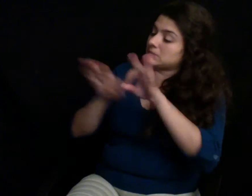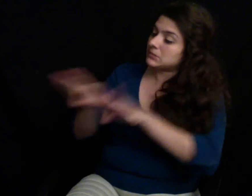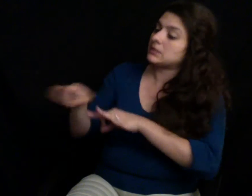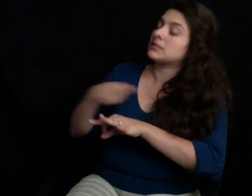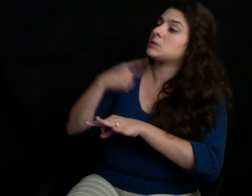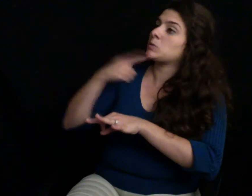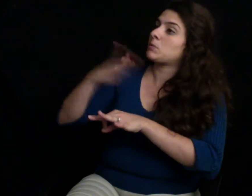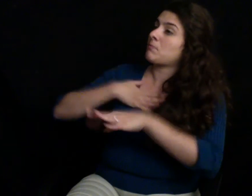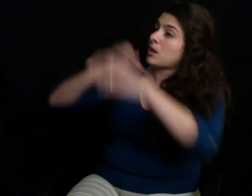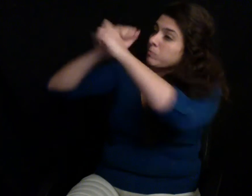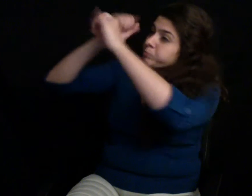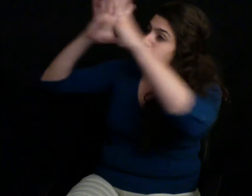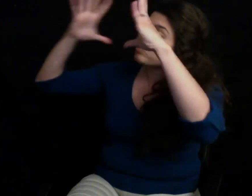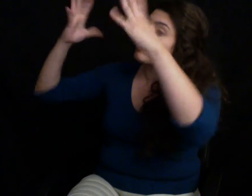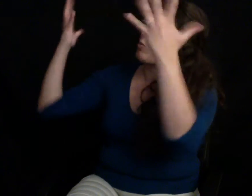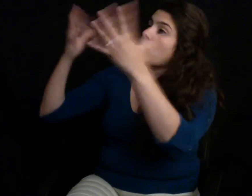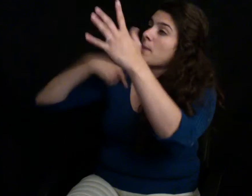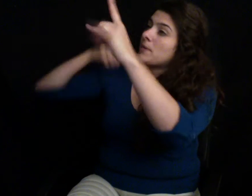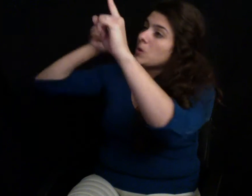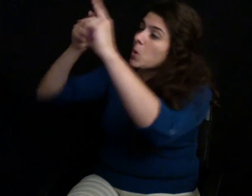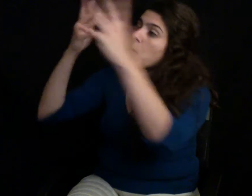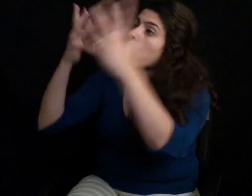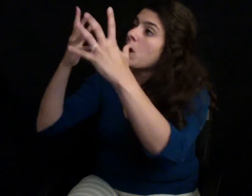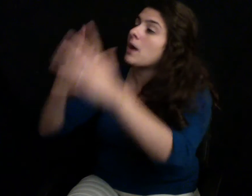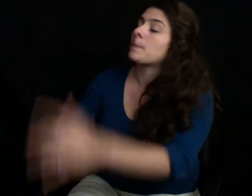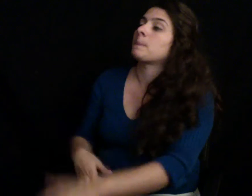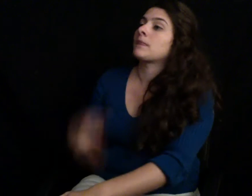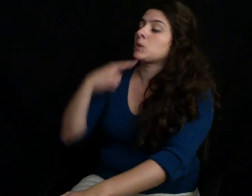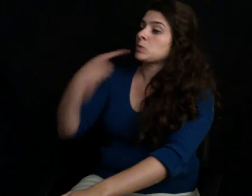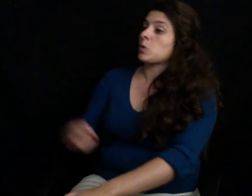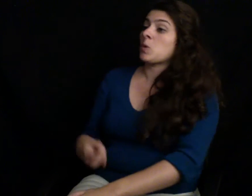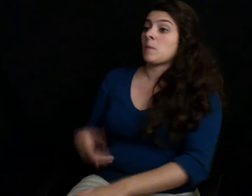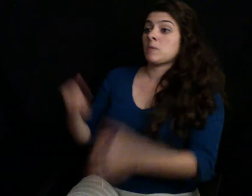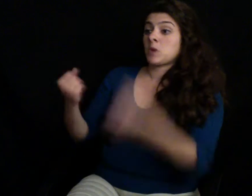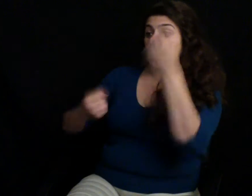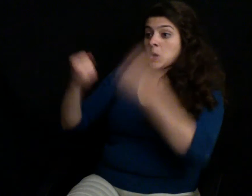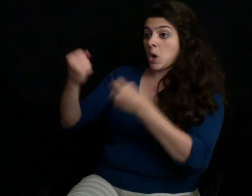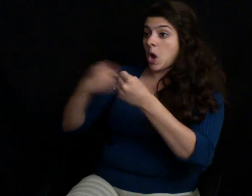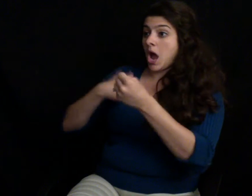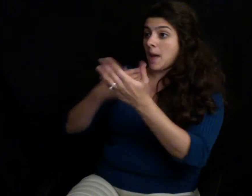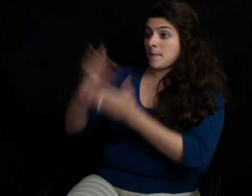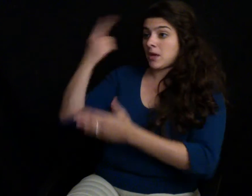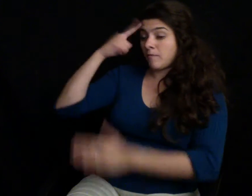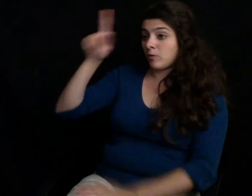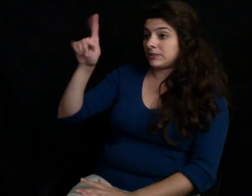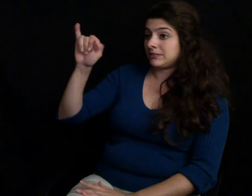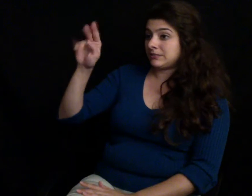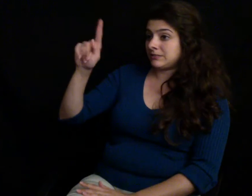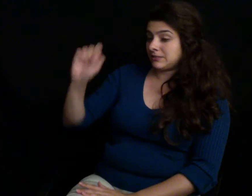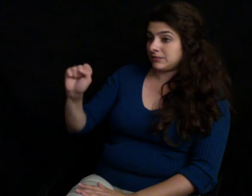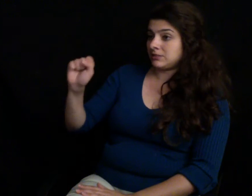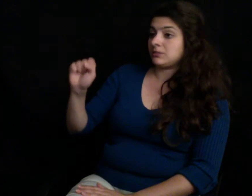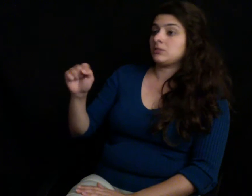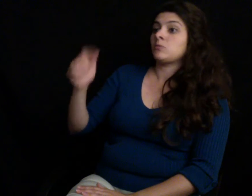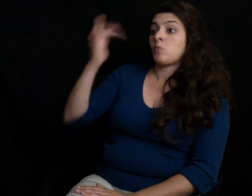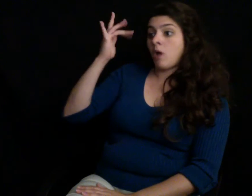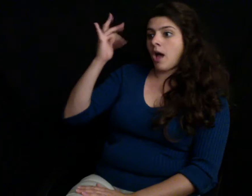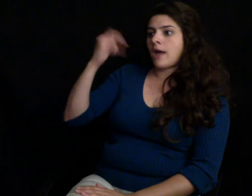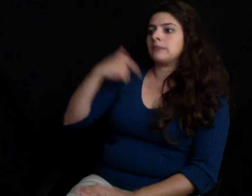told him I bought the tents for the car because I don't have any work anymore. So at night, I'm gonna have to sleep in the car. So I have to tint the windows so no